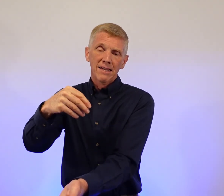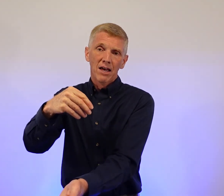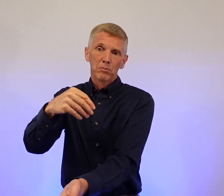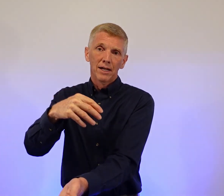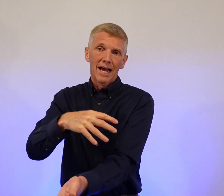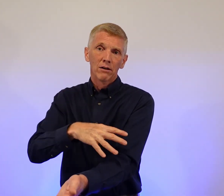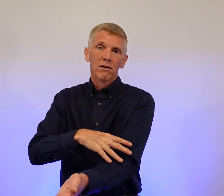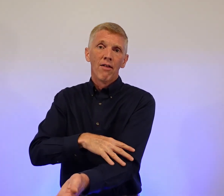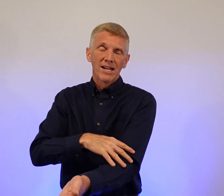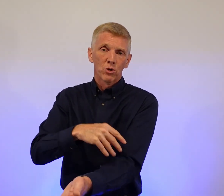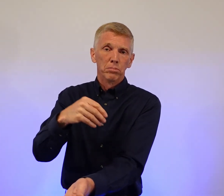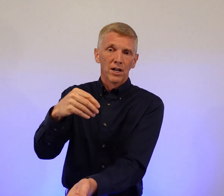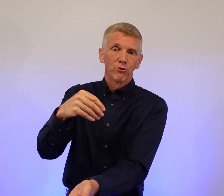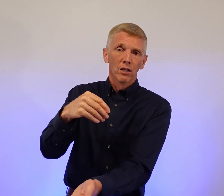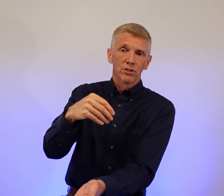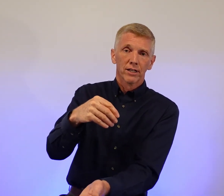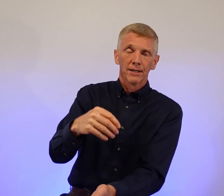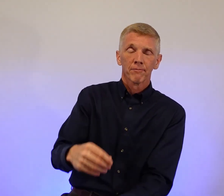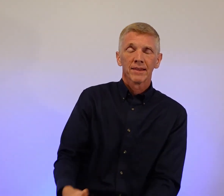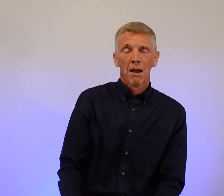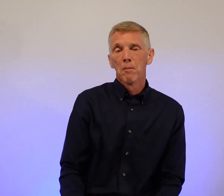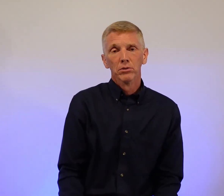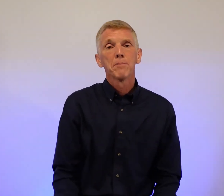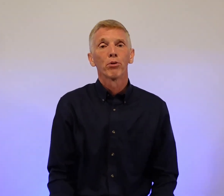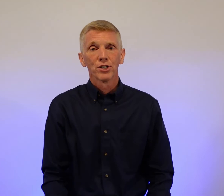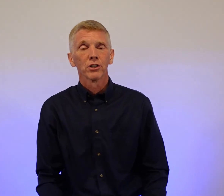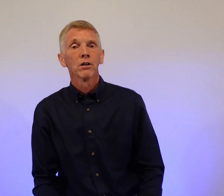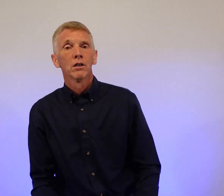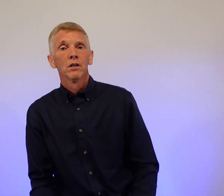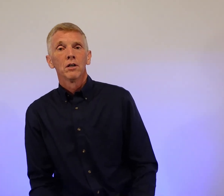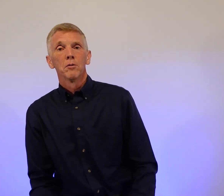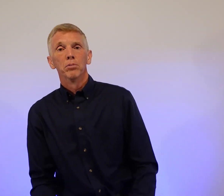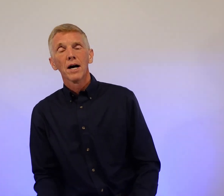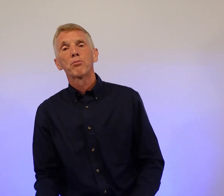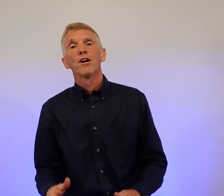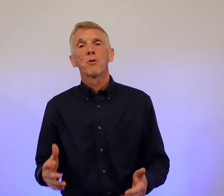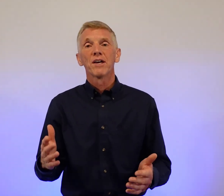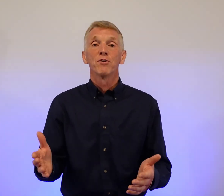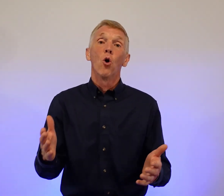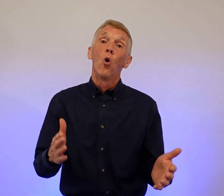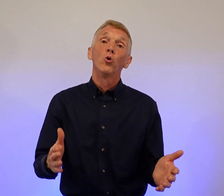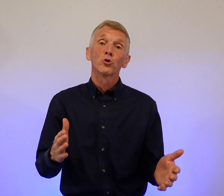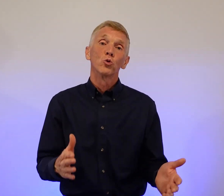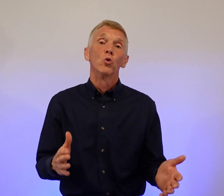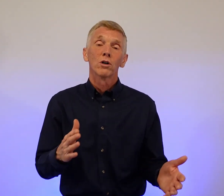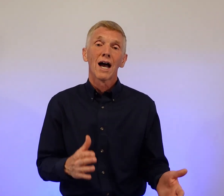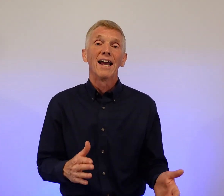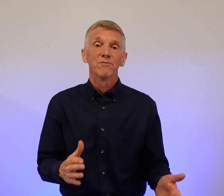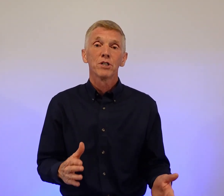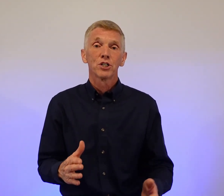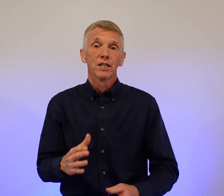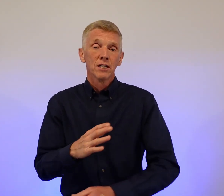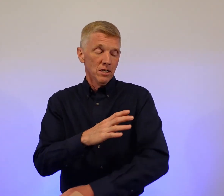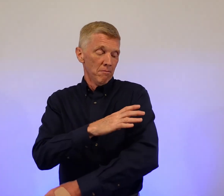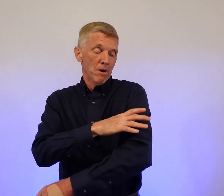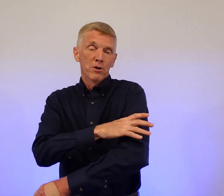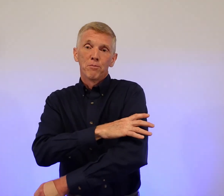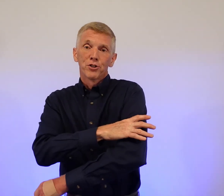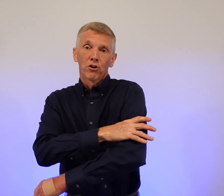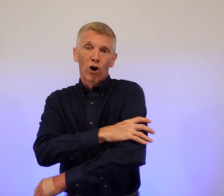that blood out. That's what a blood draw looks like. How about blood pressure? Blood pressure, we think of the old school kind of machine. Remember you put your arm in